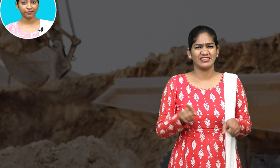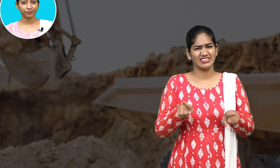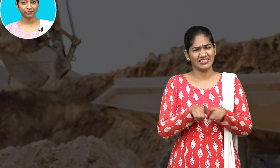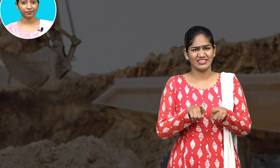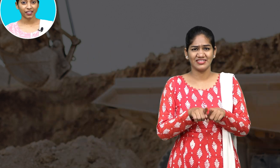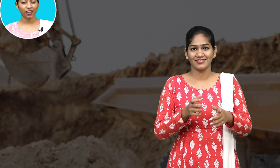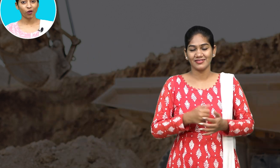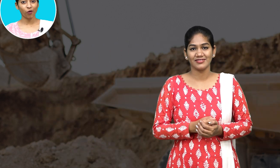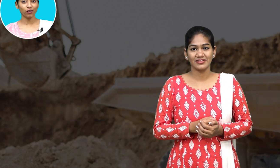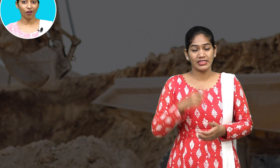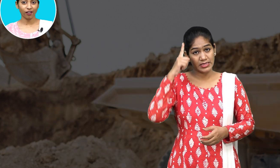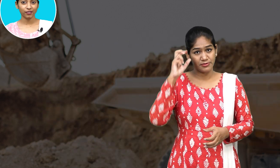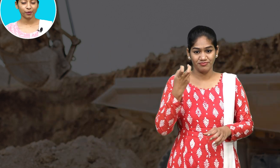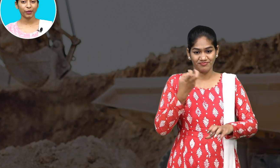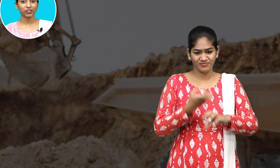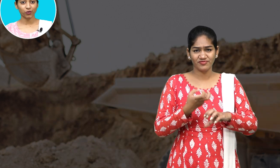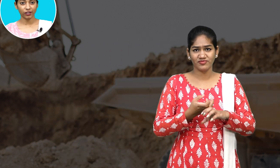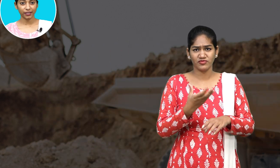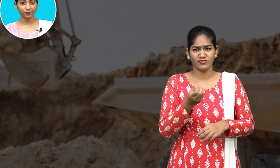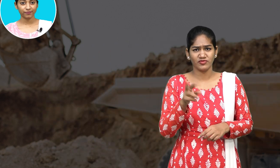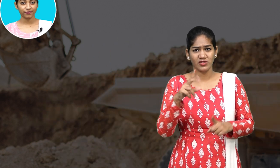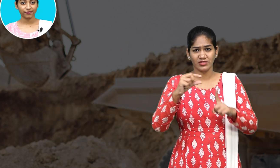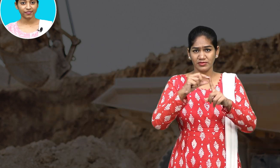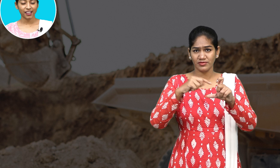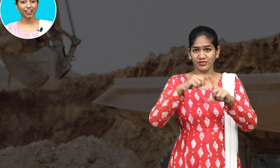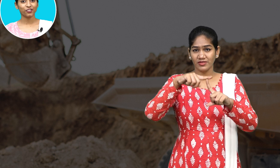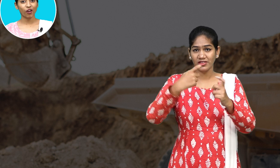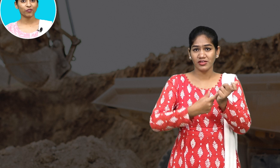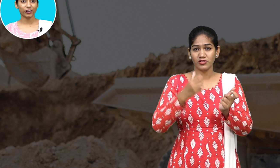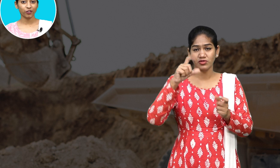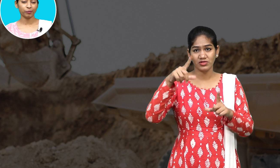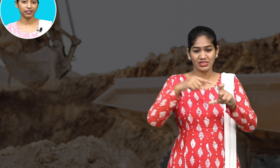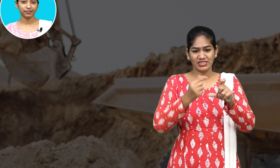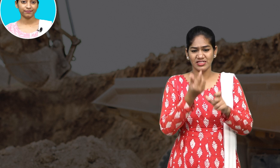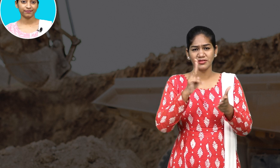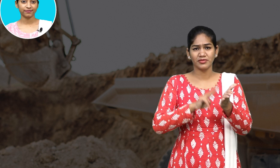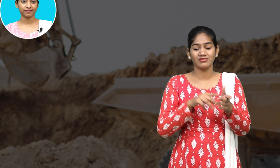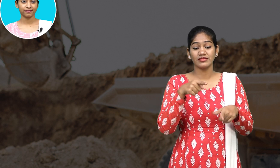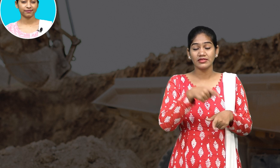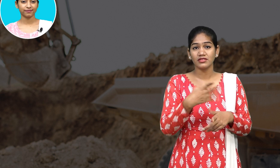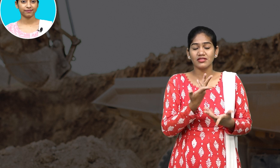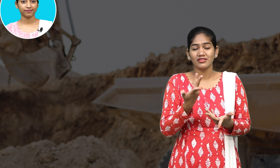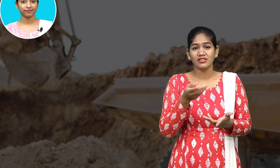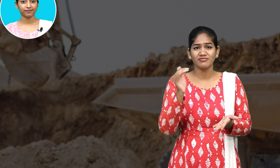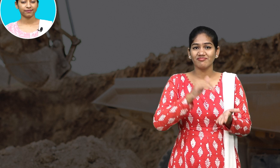Similarly, coal or petroleum are non-renewable.